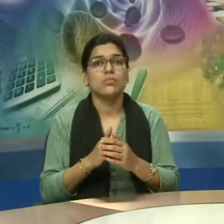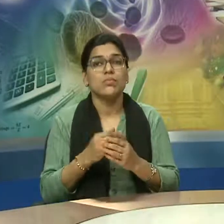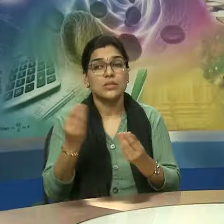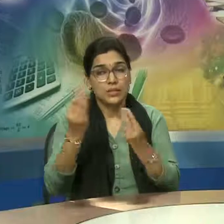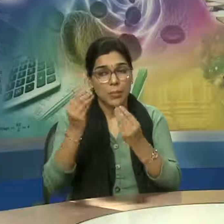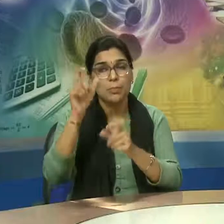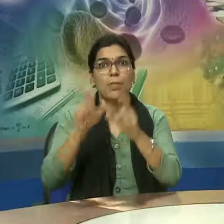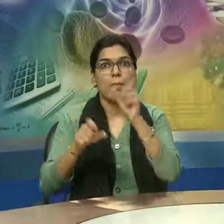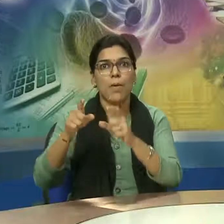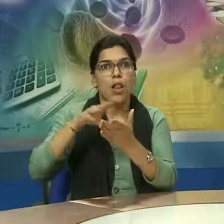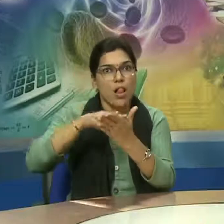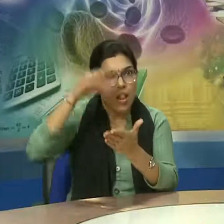He says